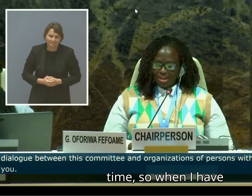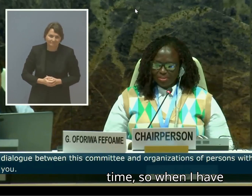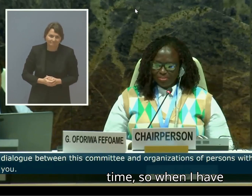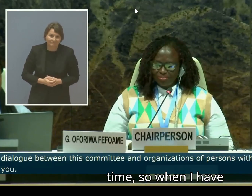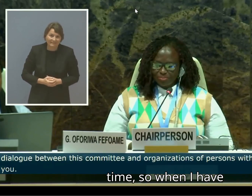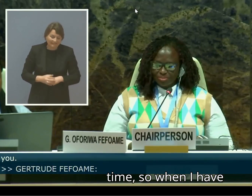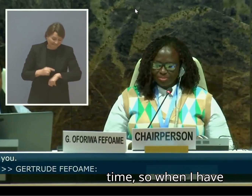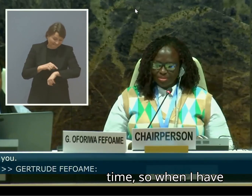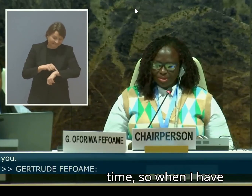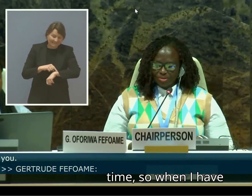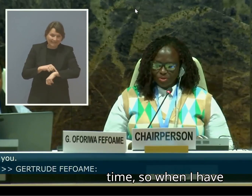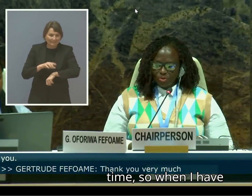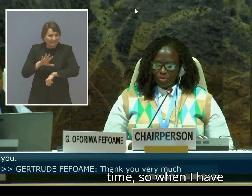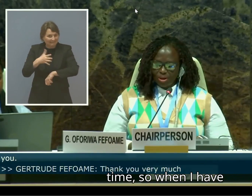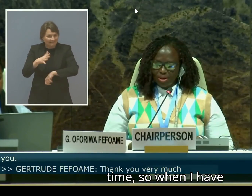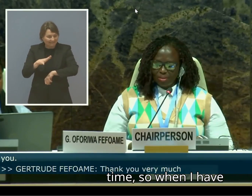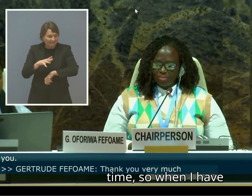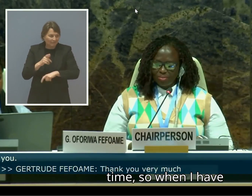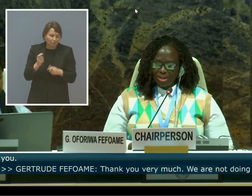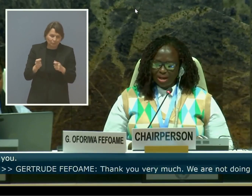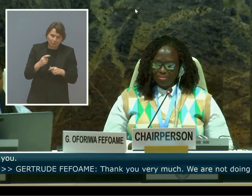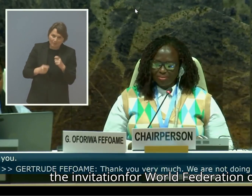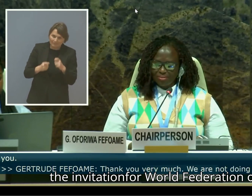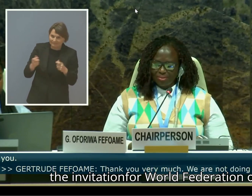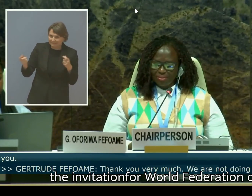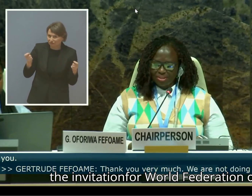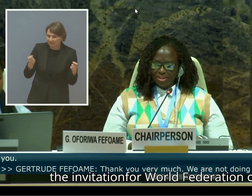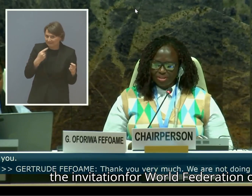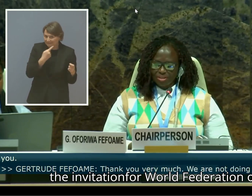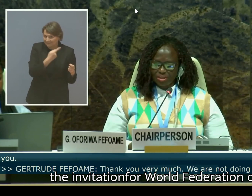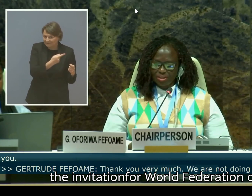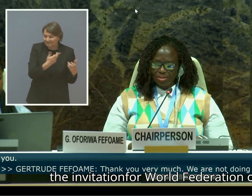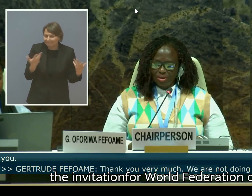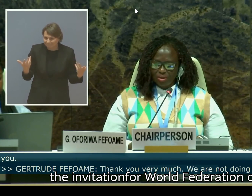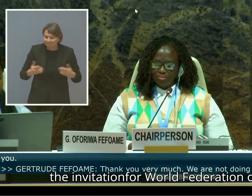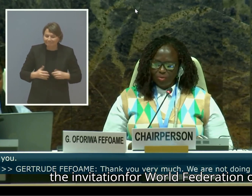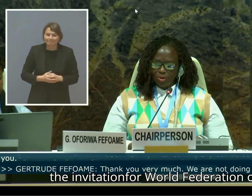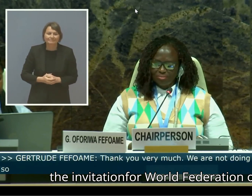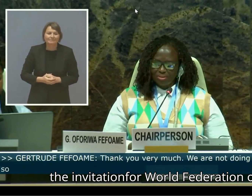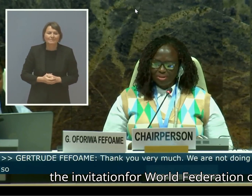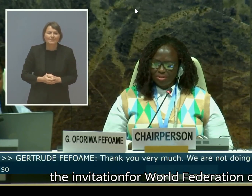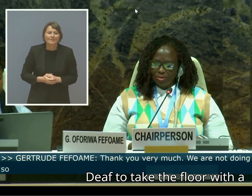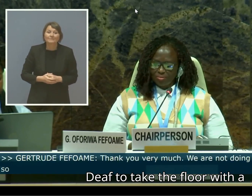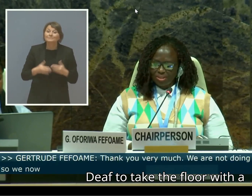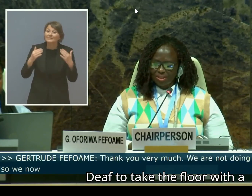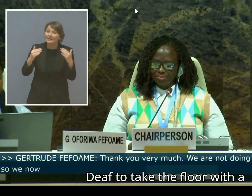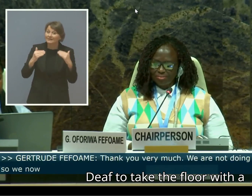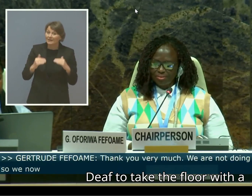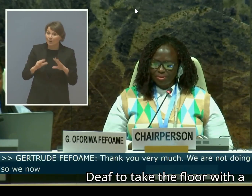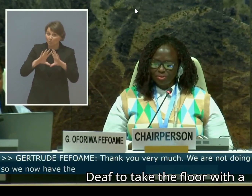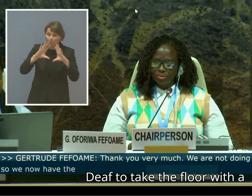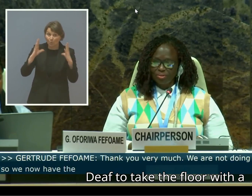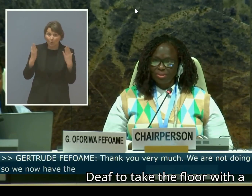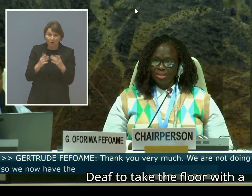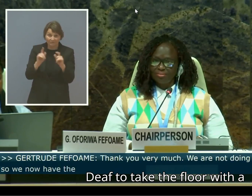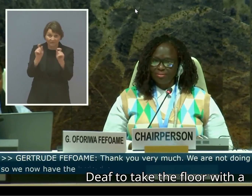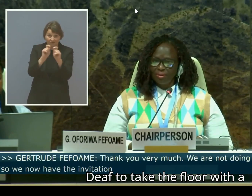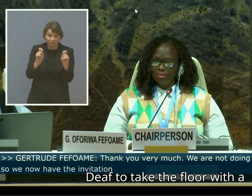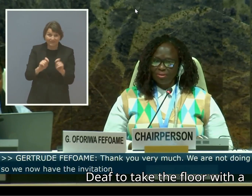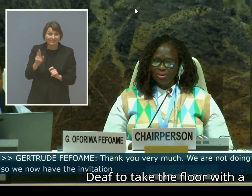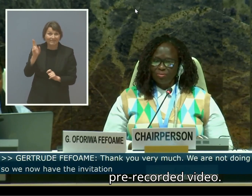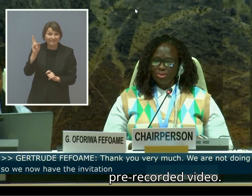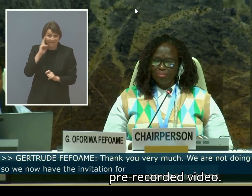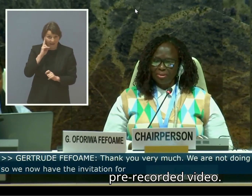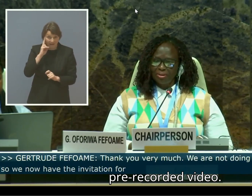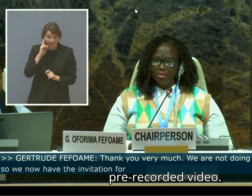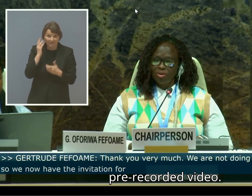time. So we now have the invitation for World Federation of the Deaf to take the floor